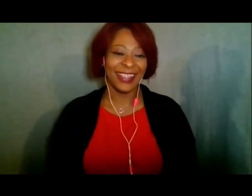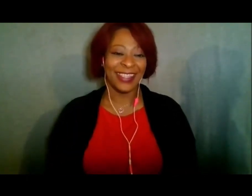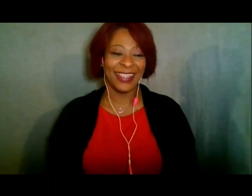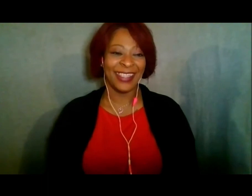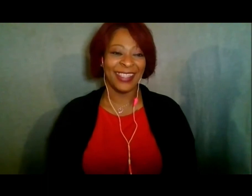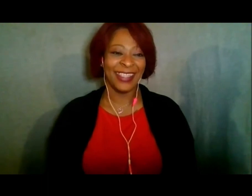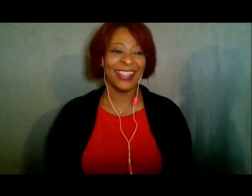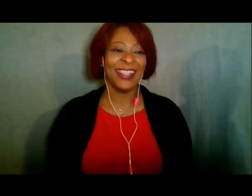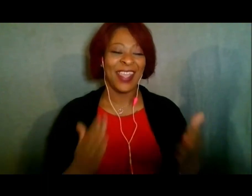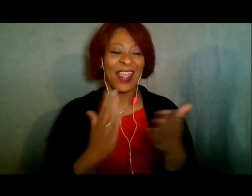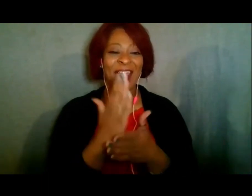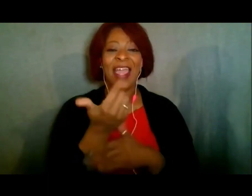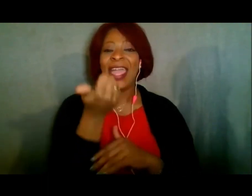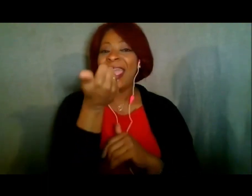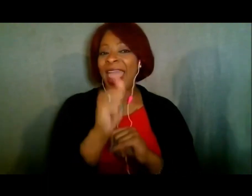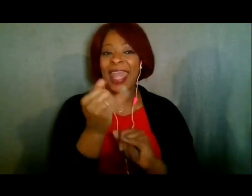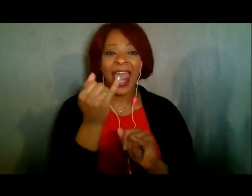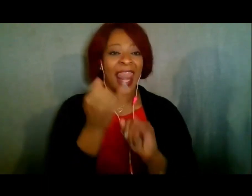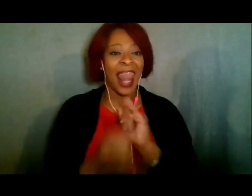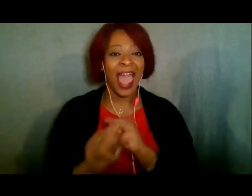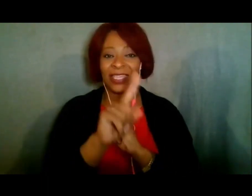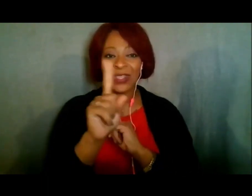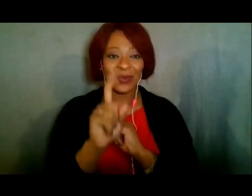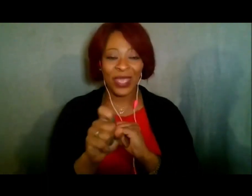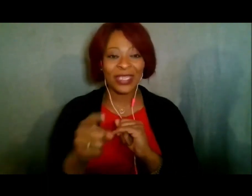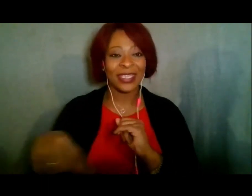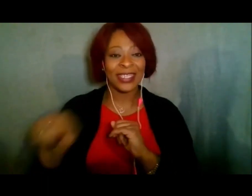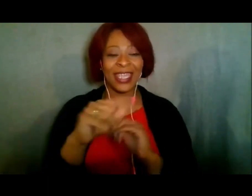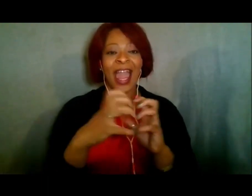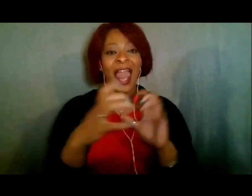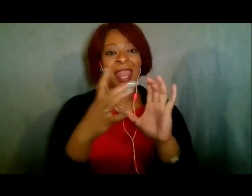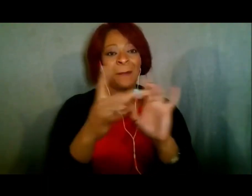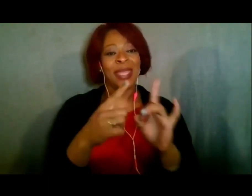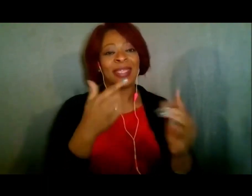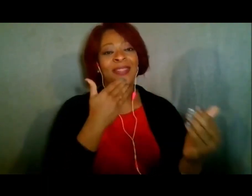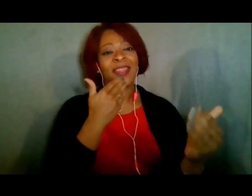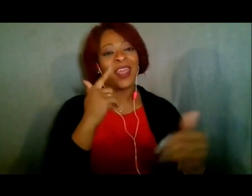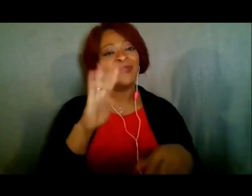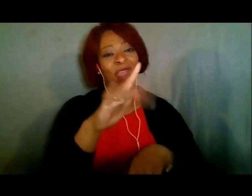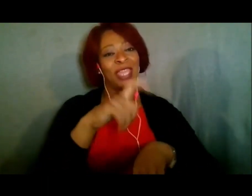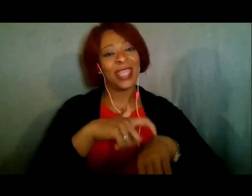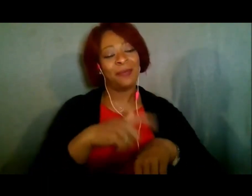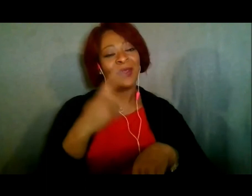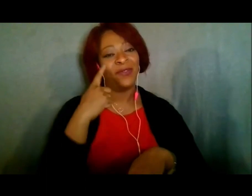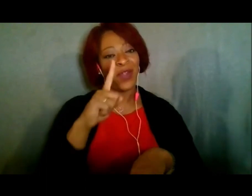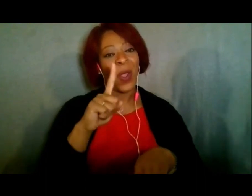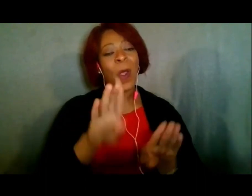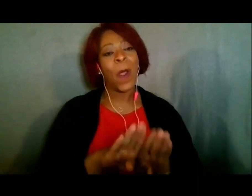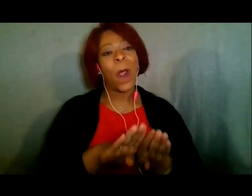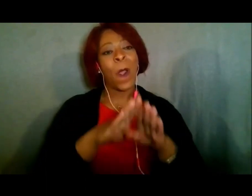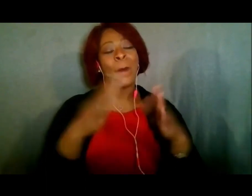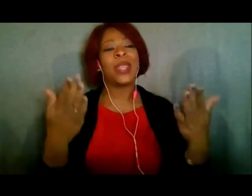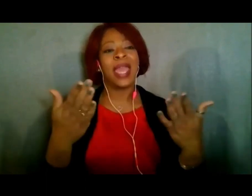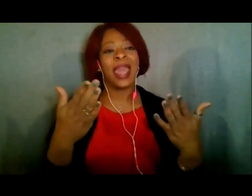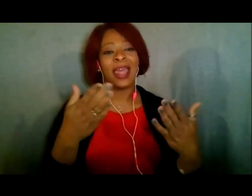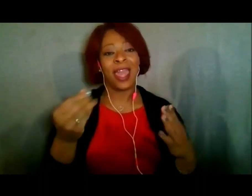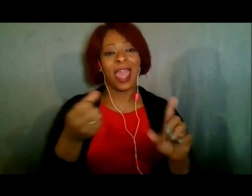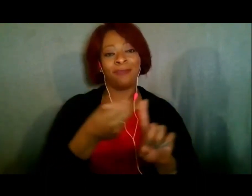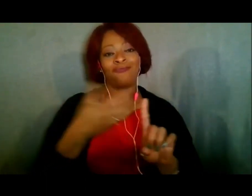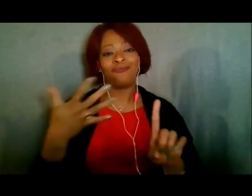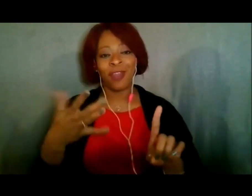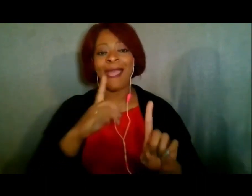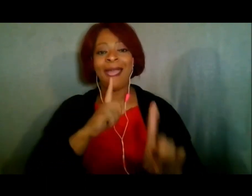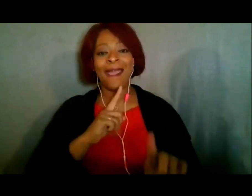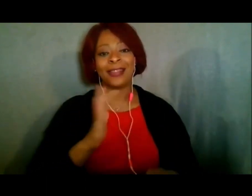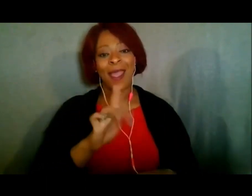All right. Are there any last questions? You are also receiving lots of messages thanking you for your time and for so openly and thoroughly